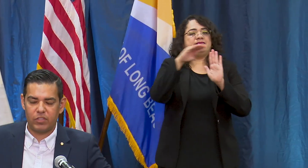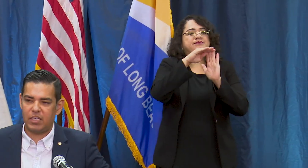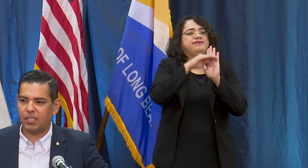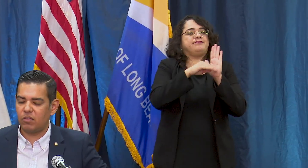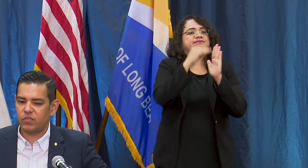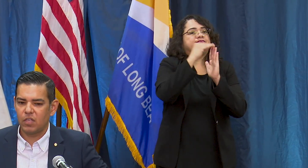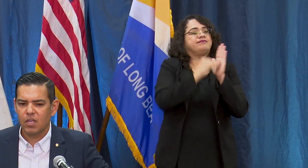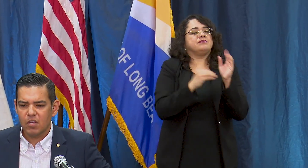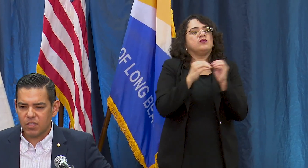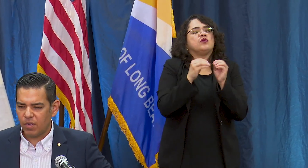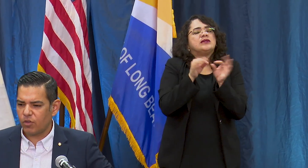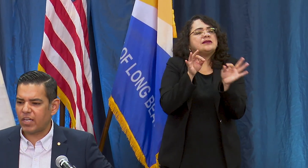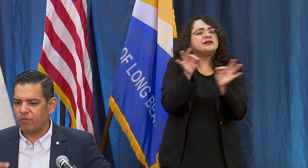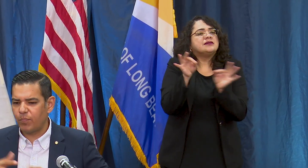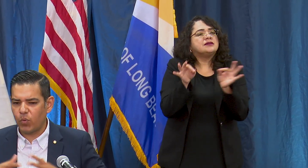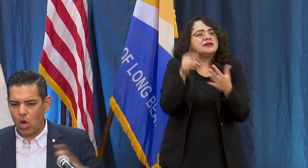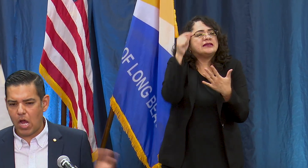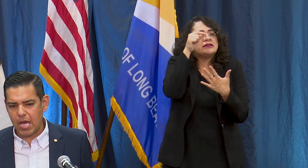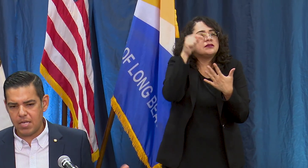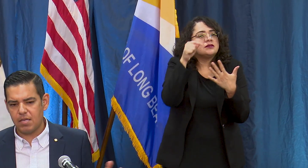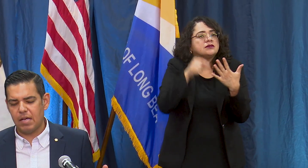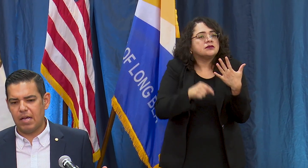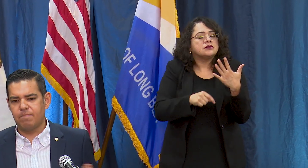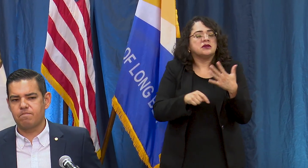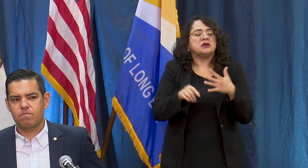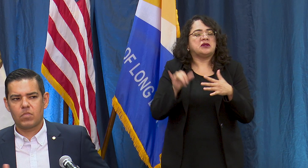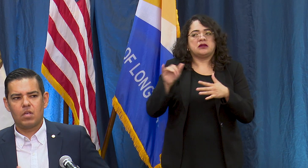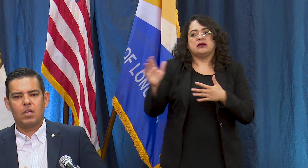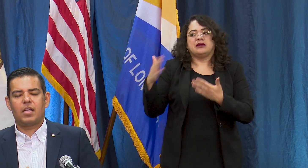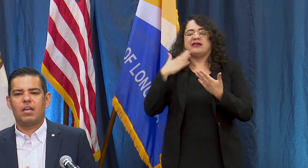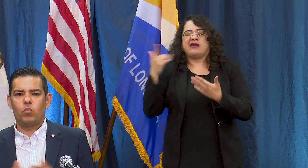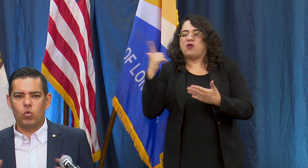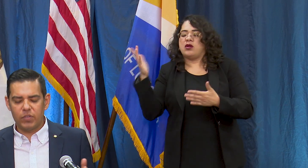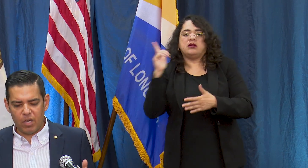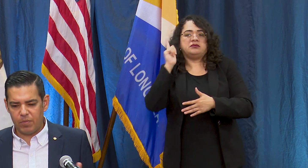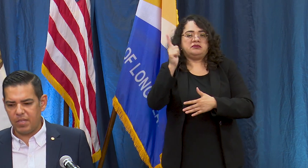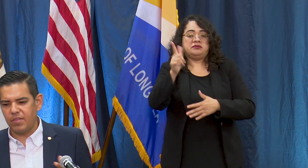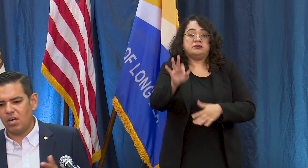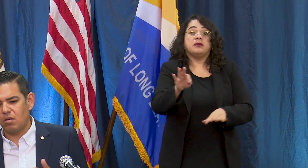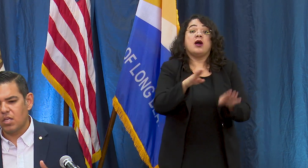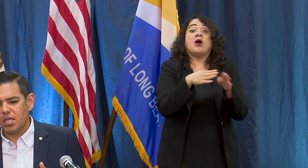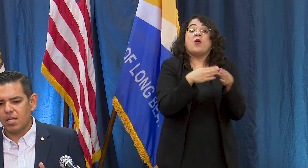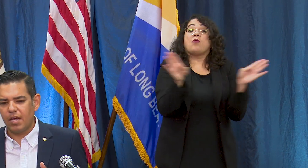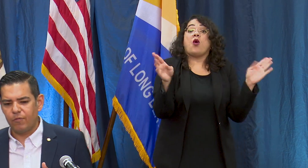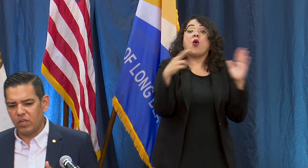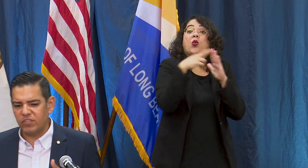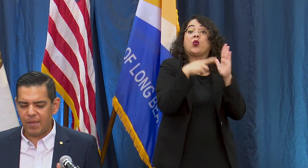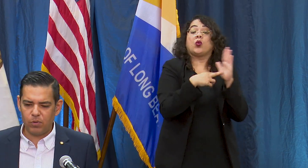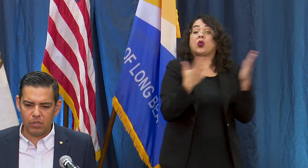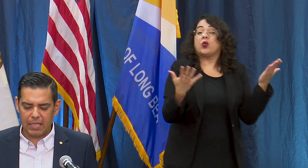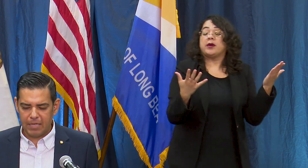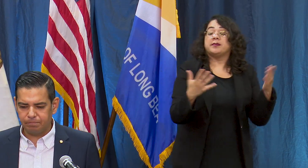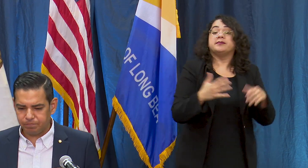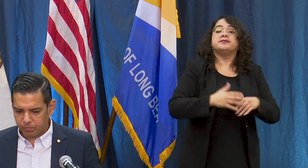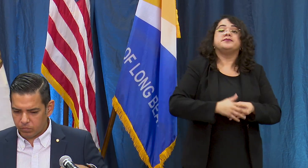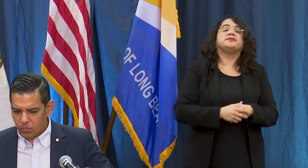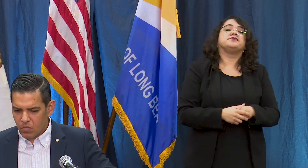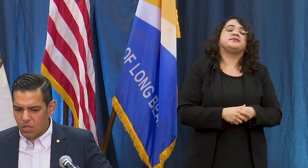all of the details. Some other kind of broad kind of rules that'll be in there. For